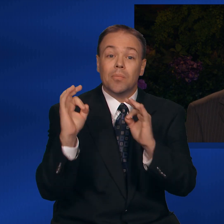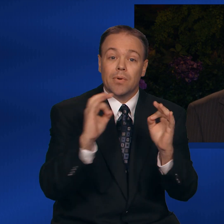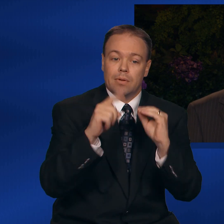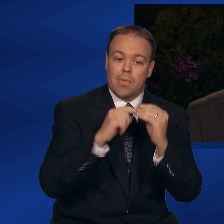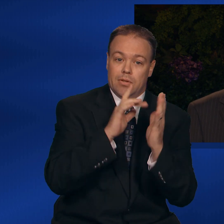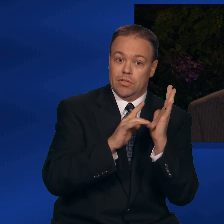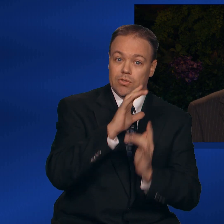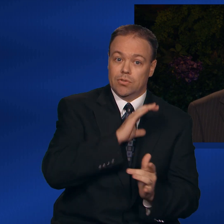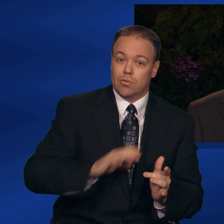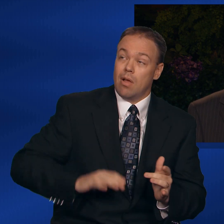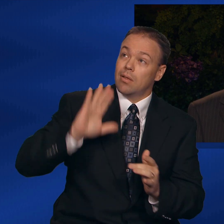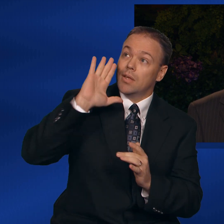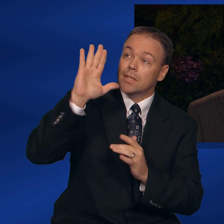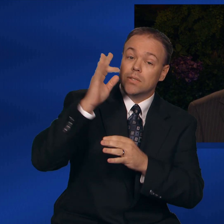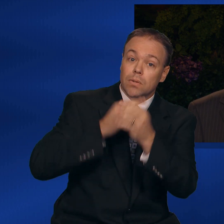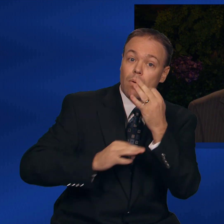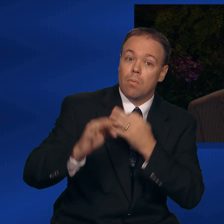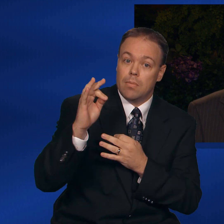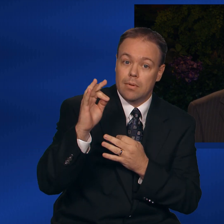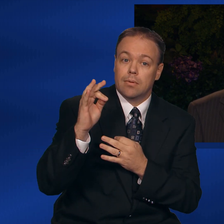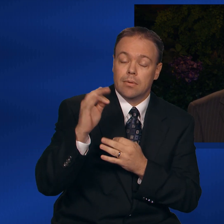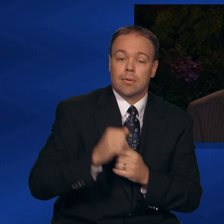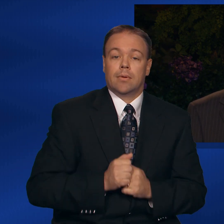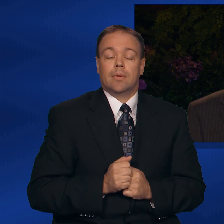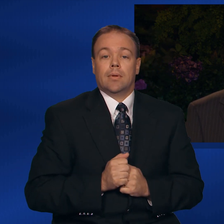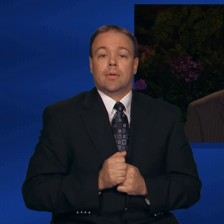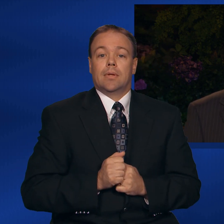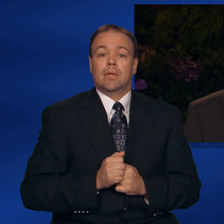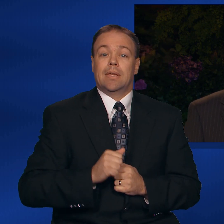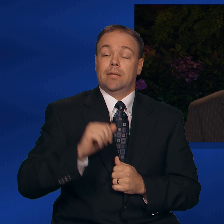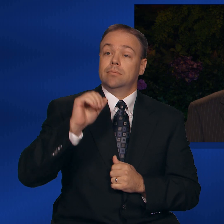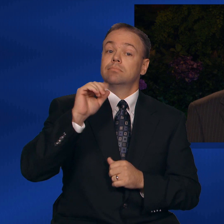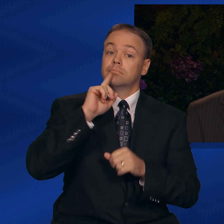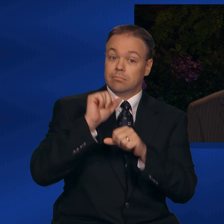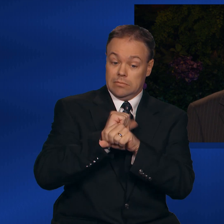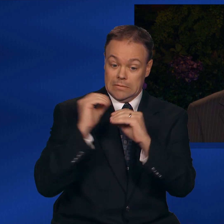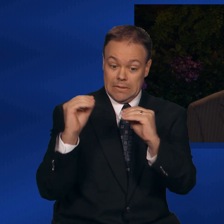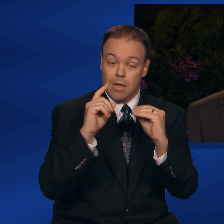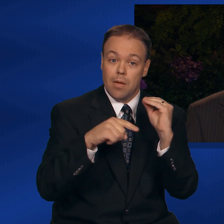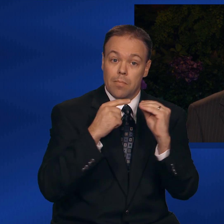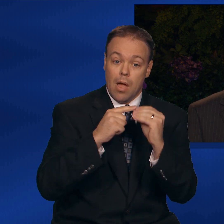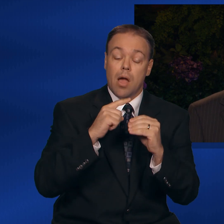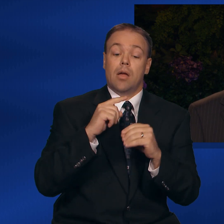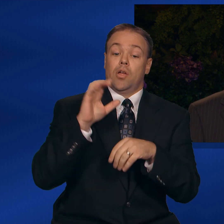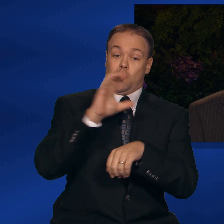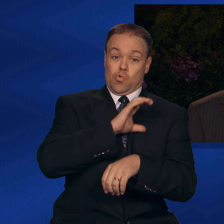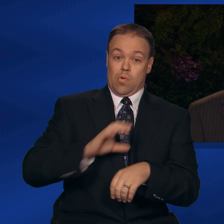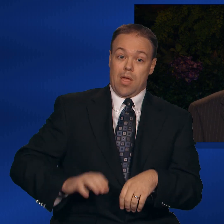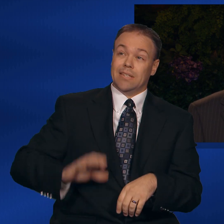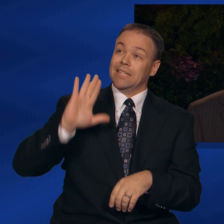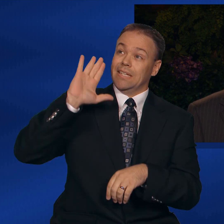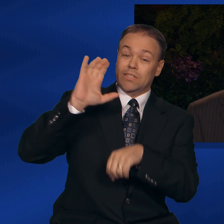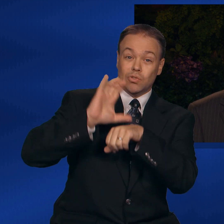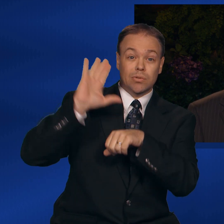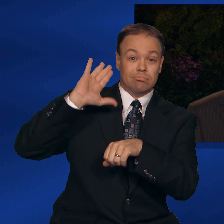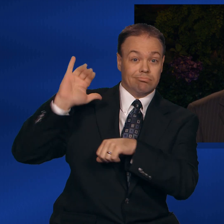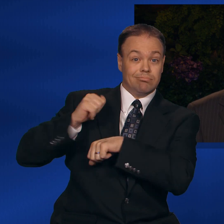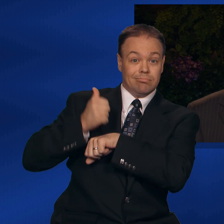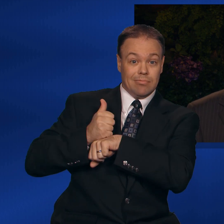and of His atonement. They teach of the literal restoration of Christ's ancient